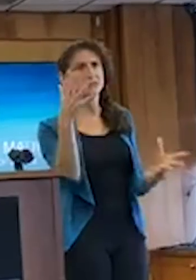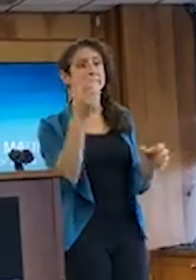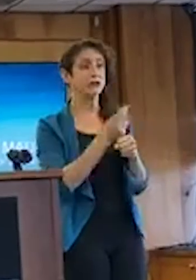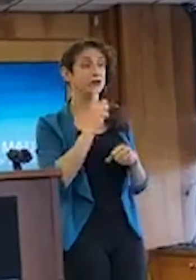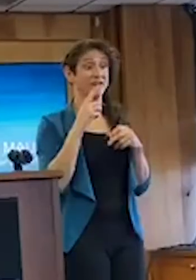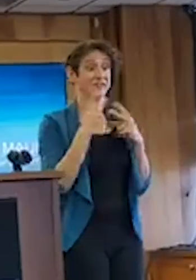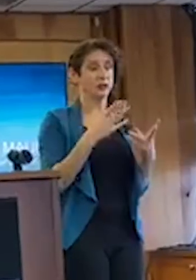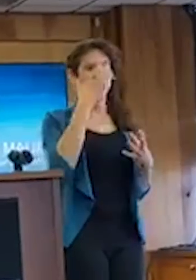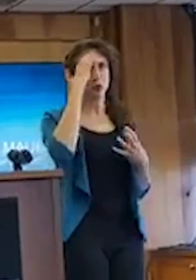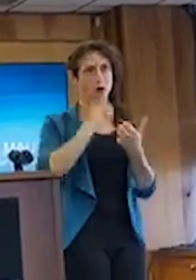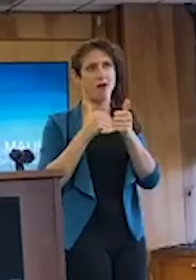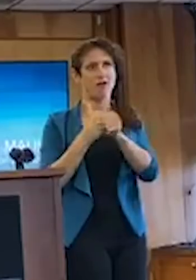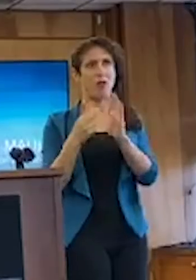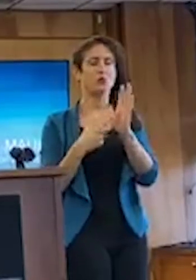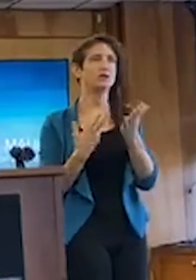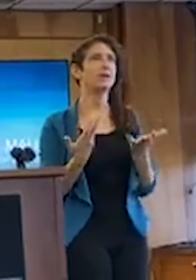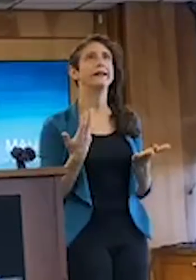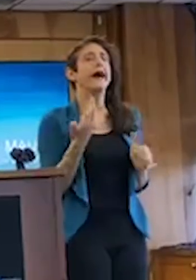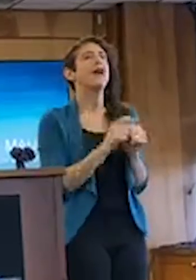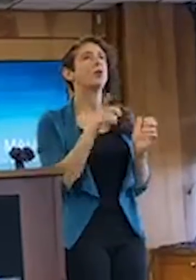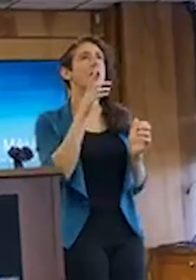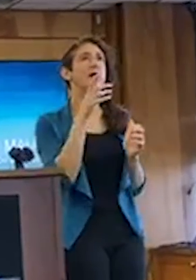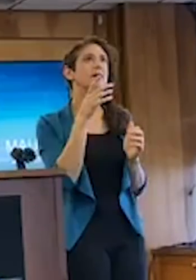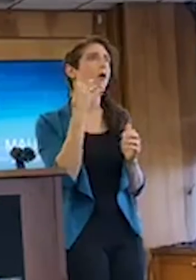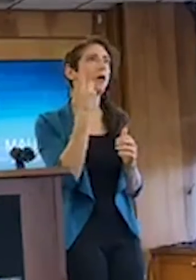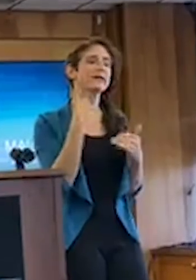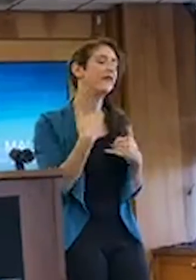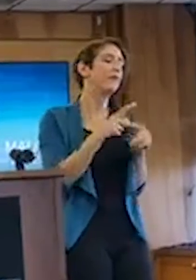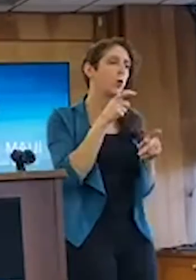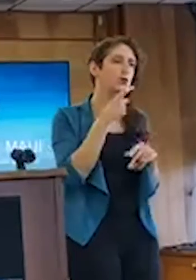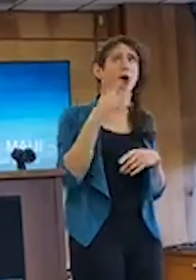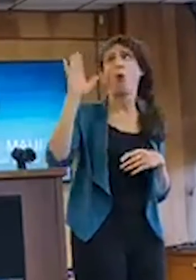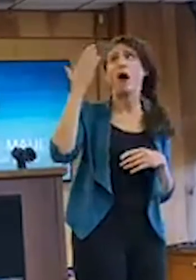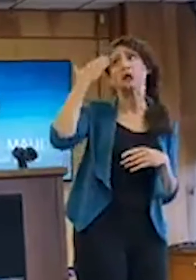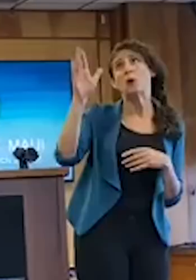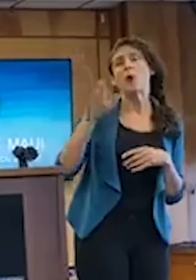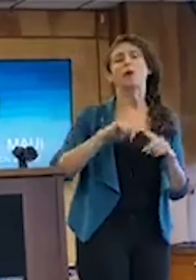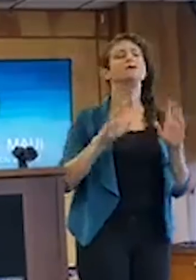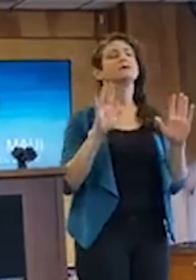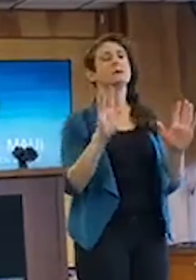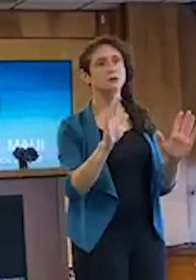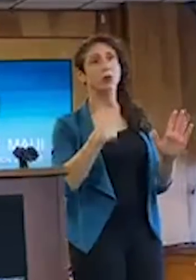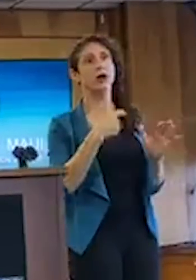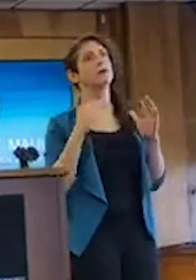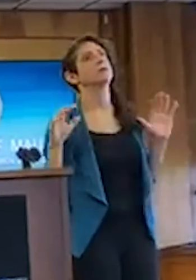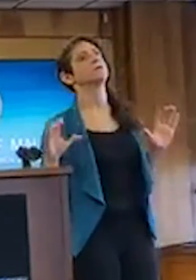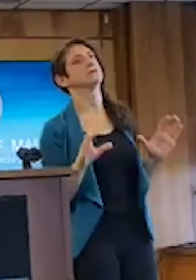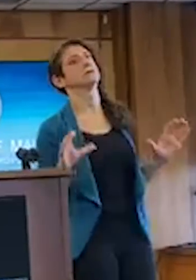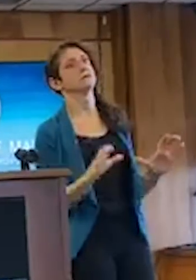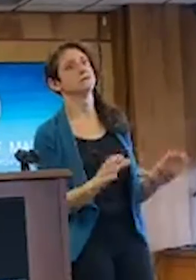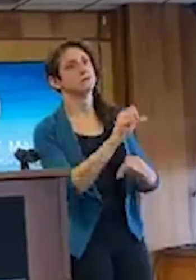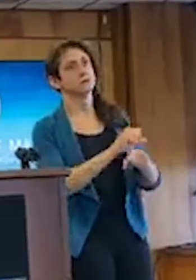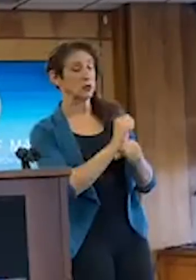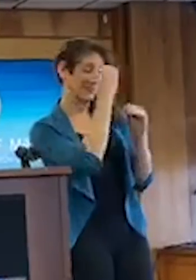do, somebody will say they didn't get the notice. But we're doing everything possible to make sure that these various